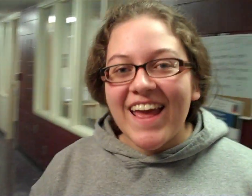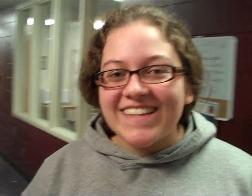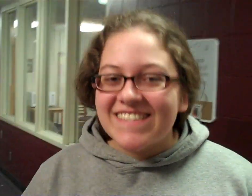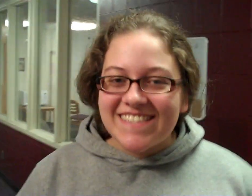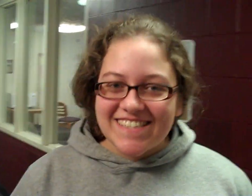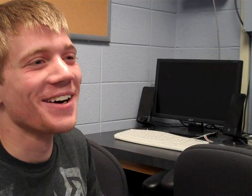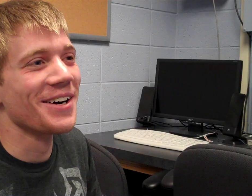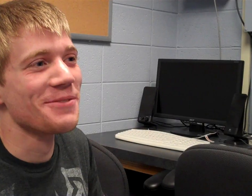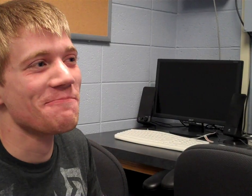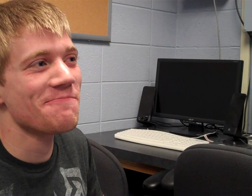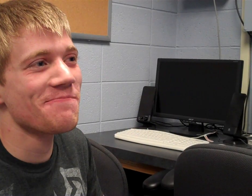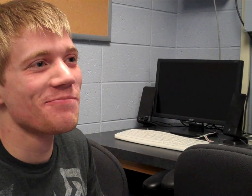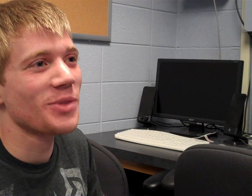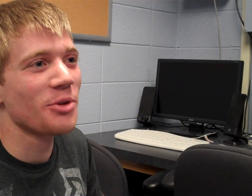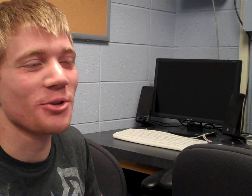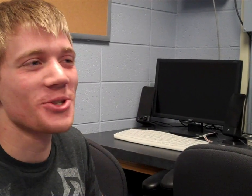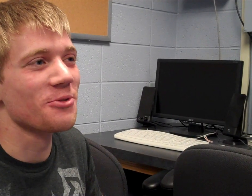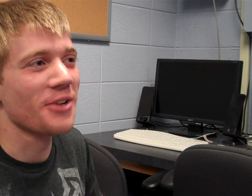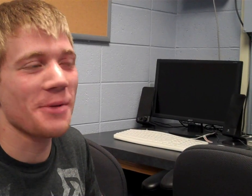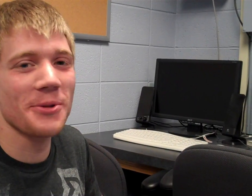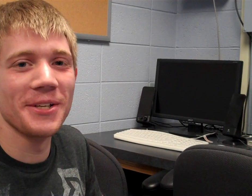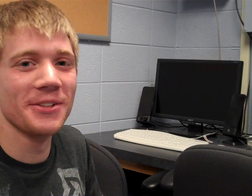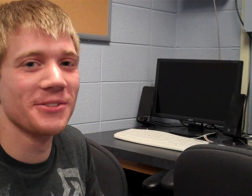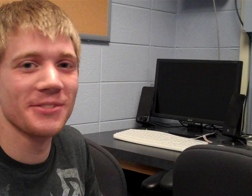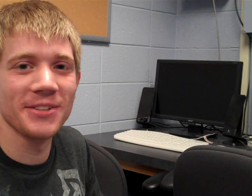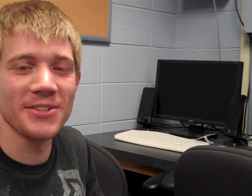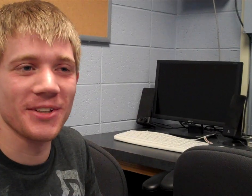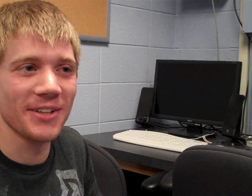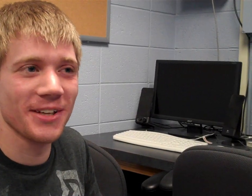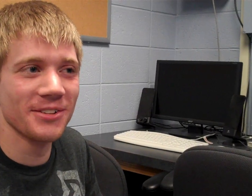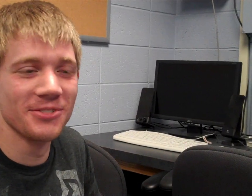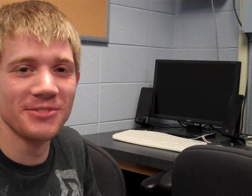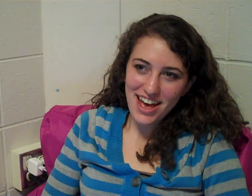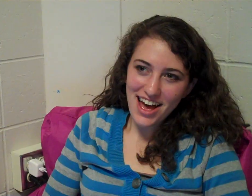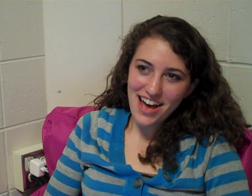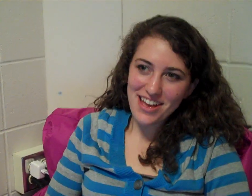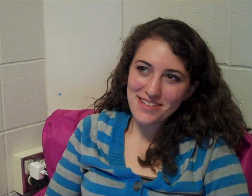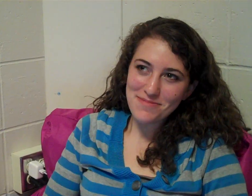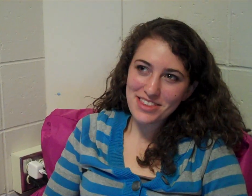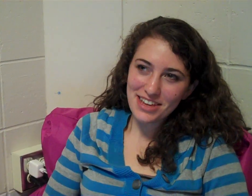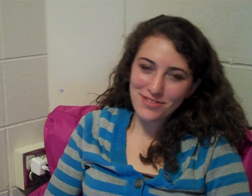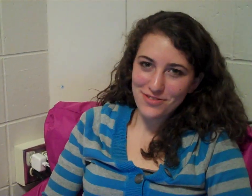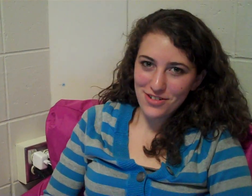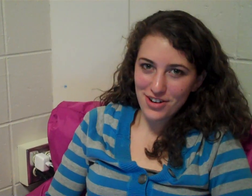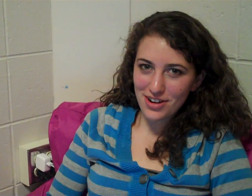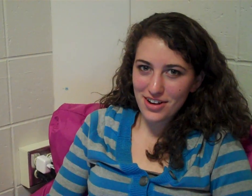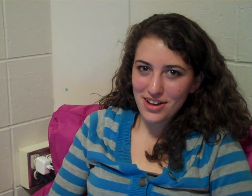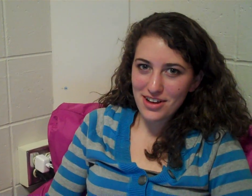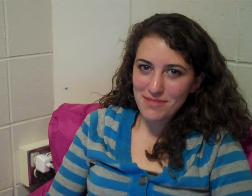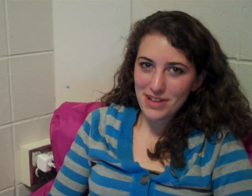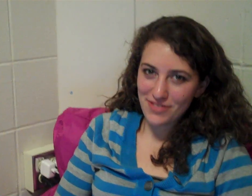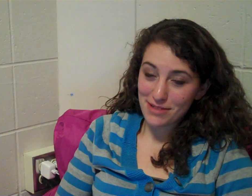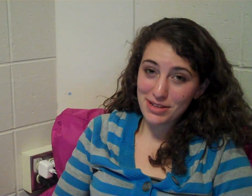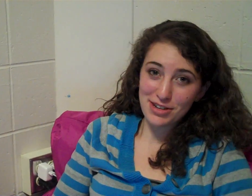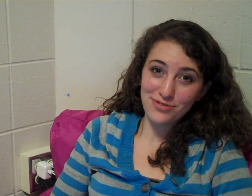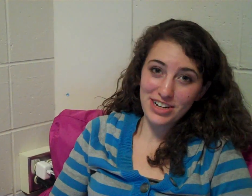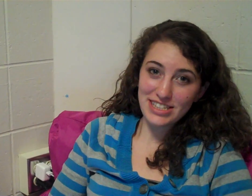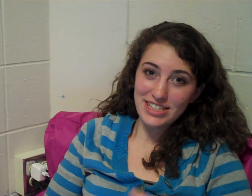Friends! Friends and family. Things like that. I'm thankful for my family, my friends here,